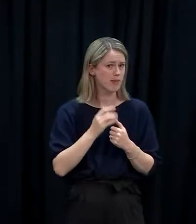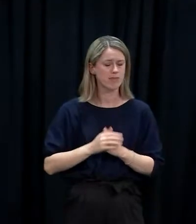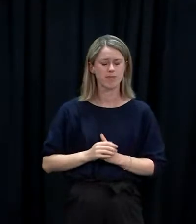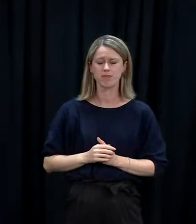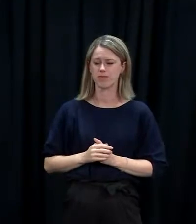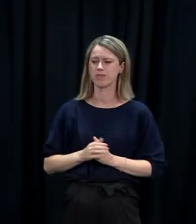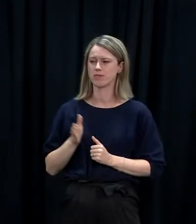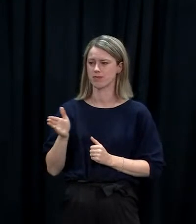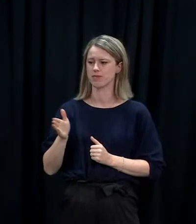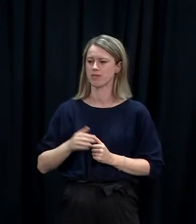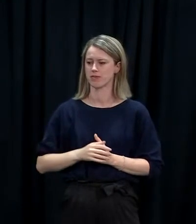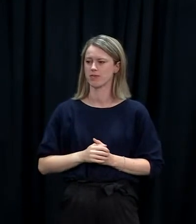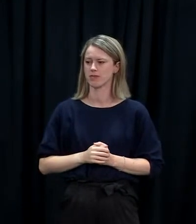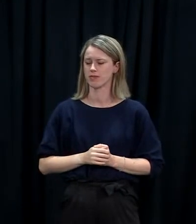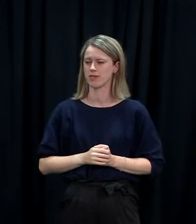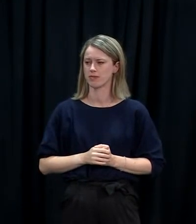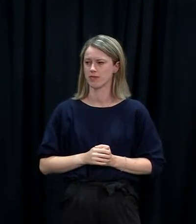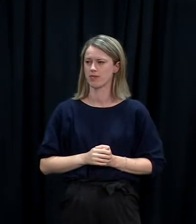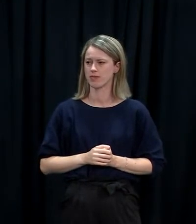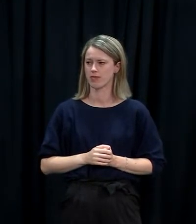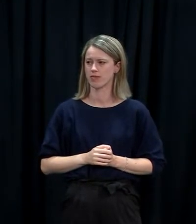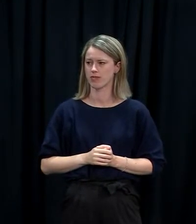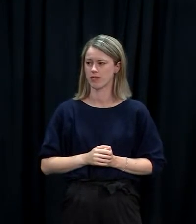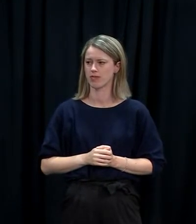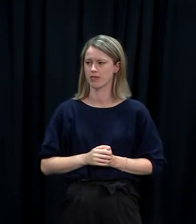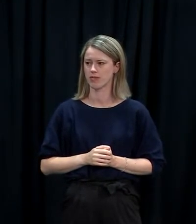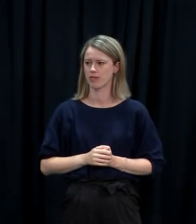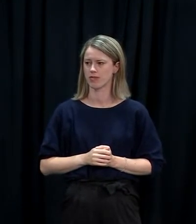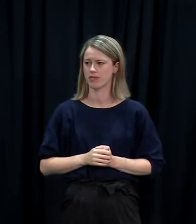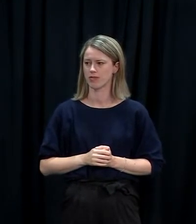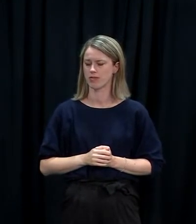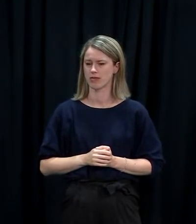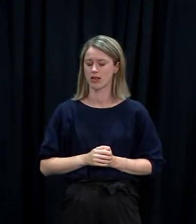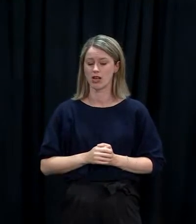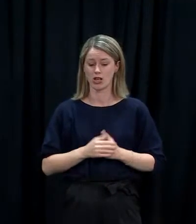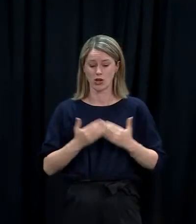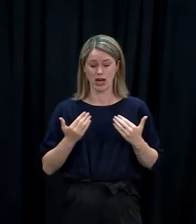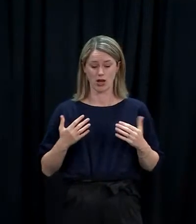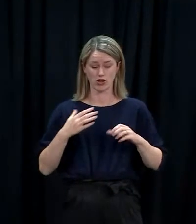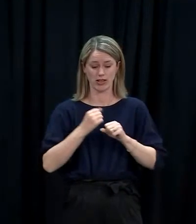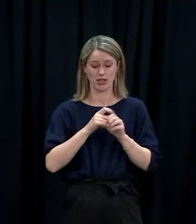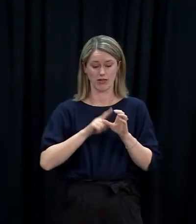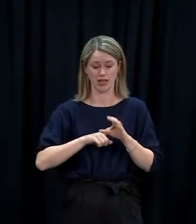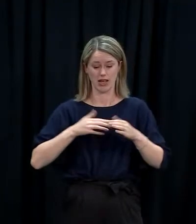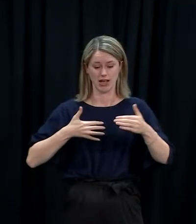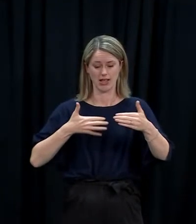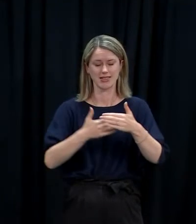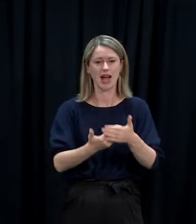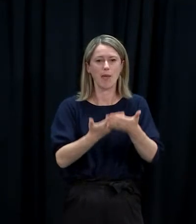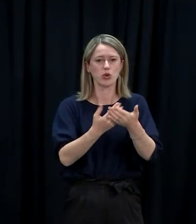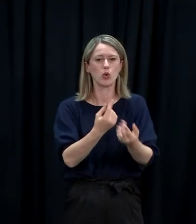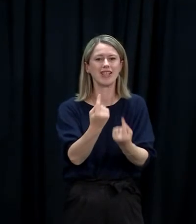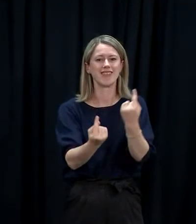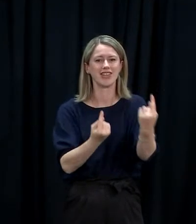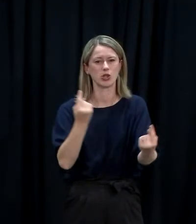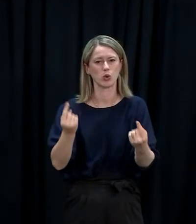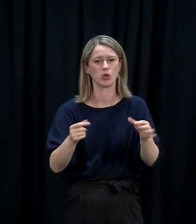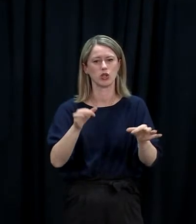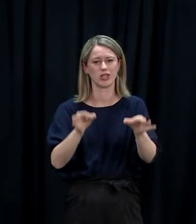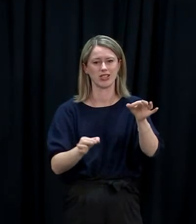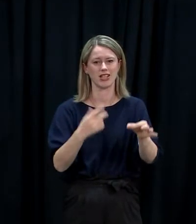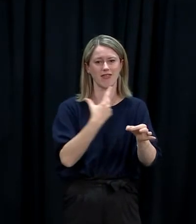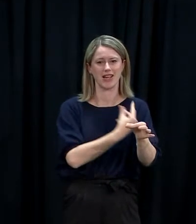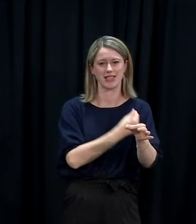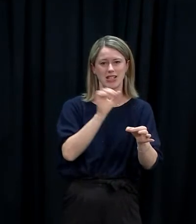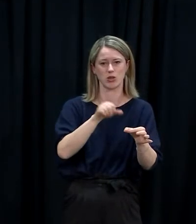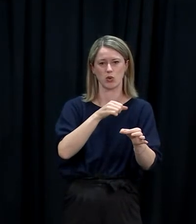can indicate is that the burden of compliance, if you like, between now and the end of the year sits with the individual rather than with the school. From